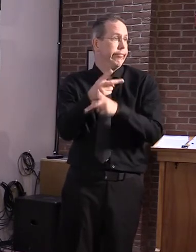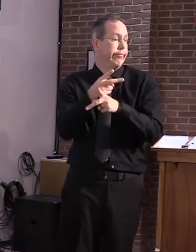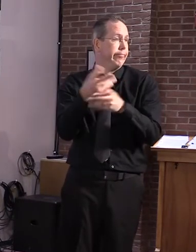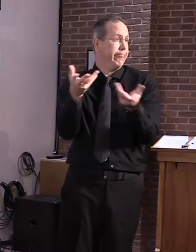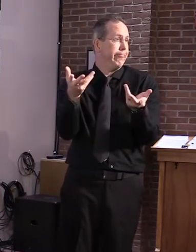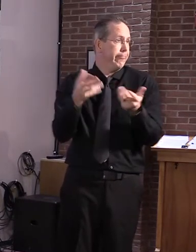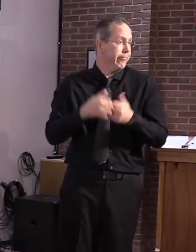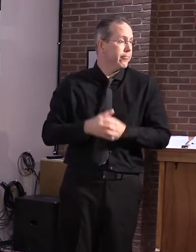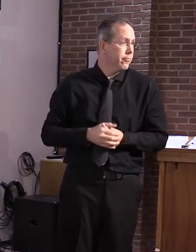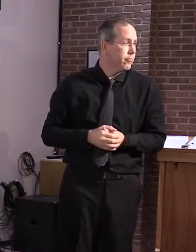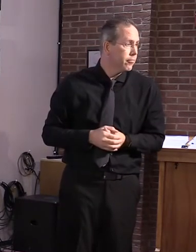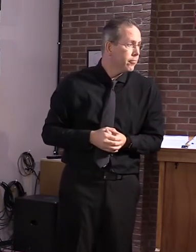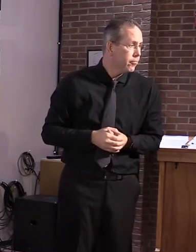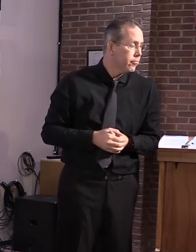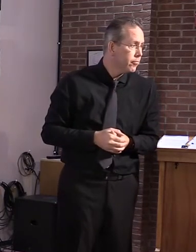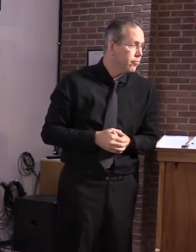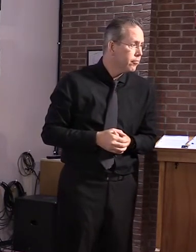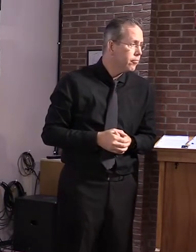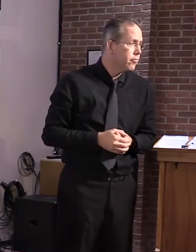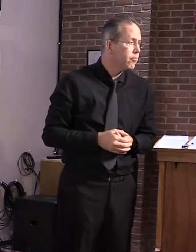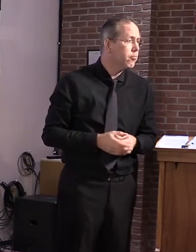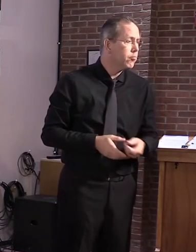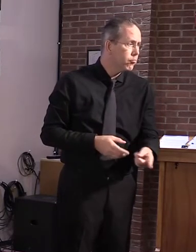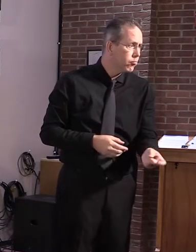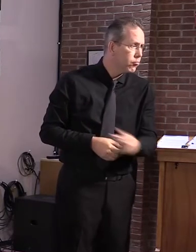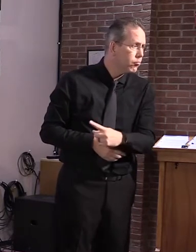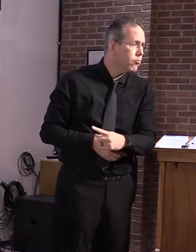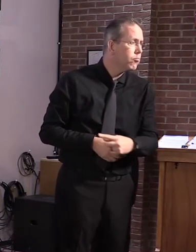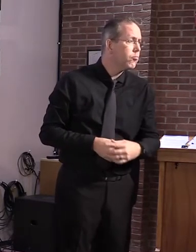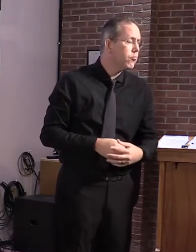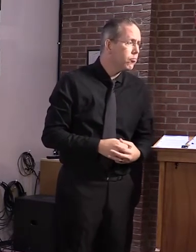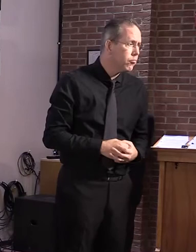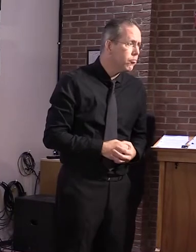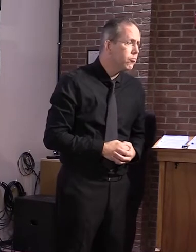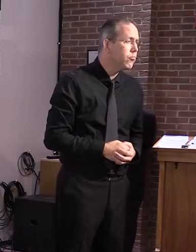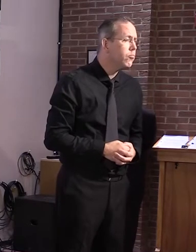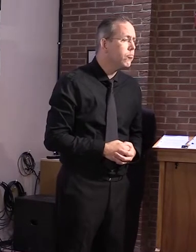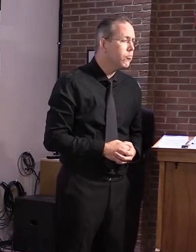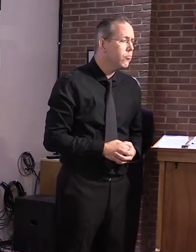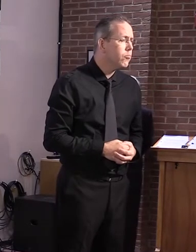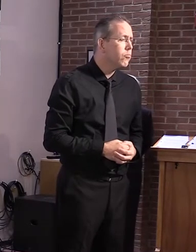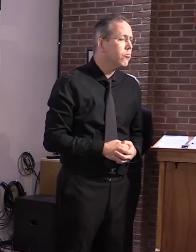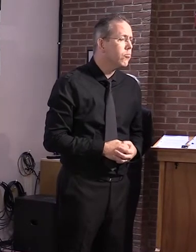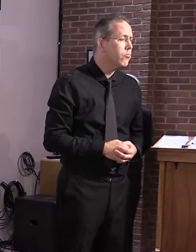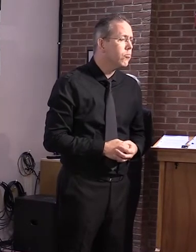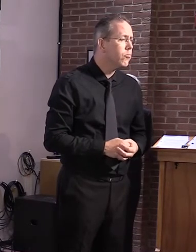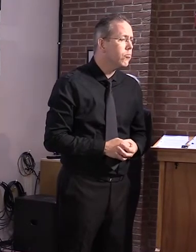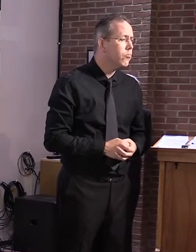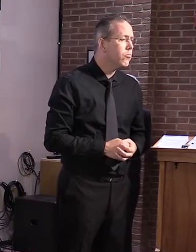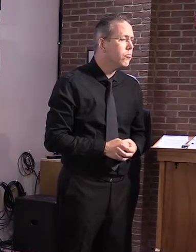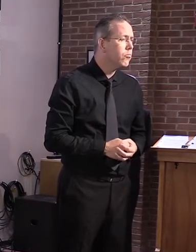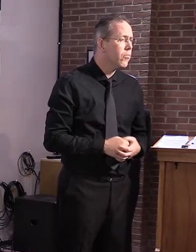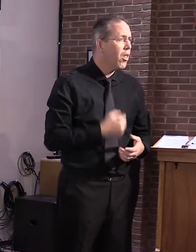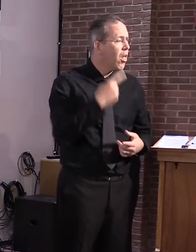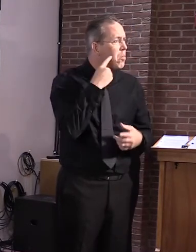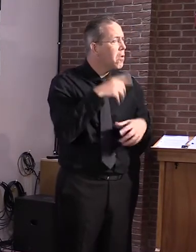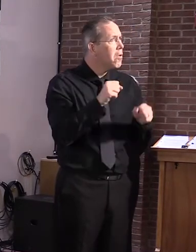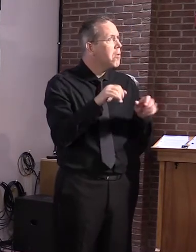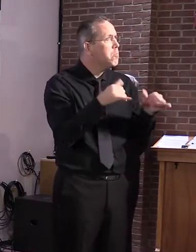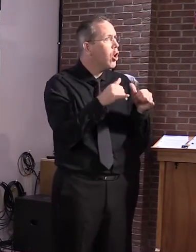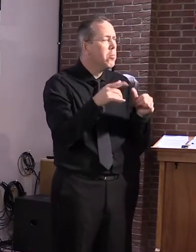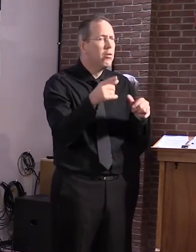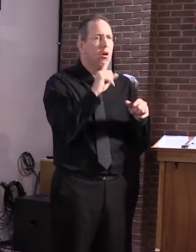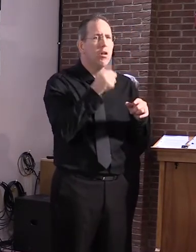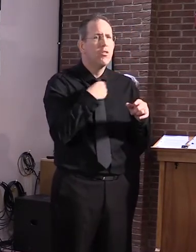Yeah, I think I was thinking terms in more of like parties or things like that, but I think you answered it well enough. Well, the other thing too is we have to make it